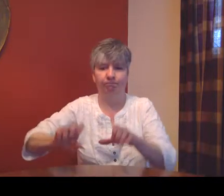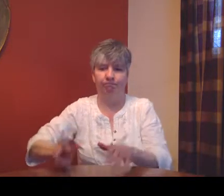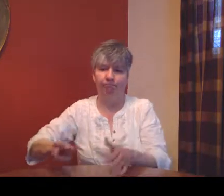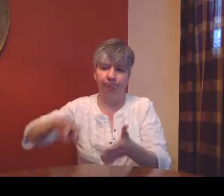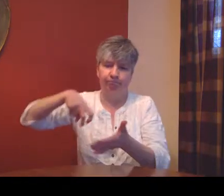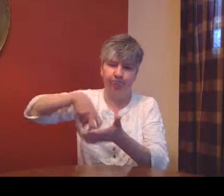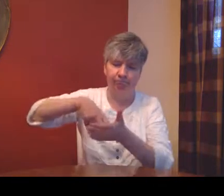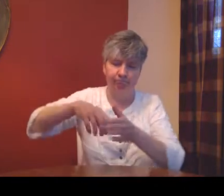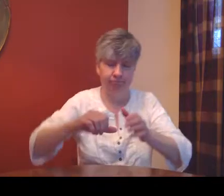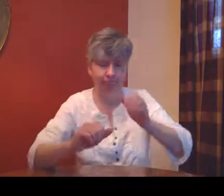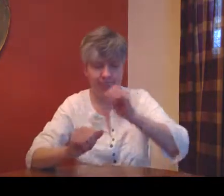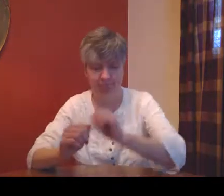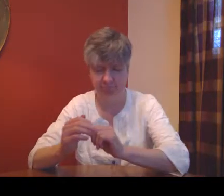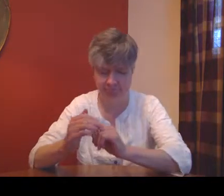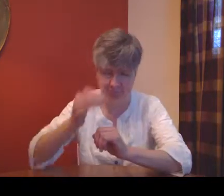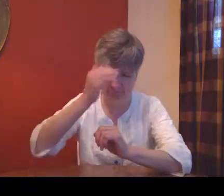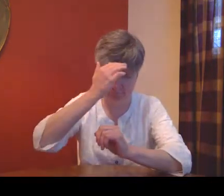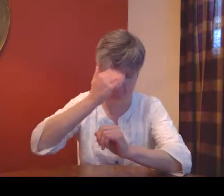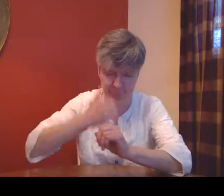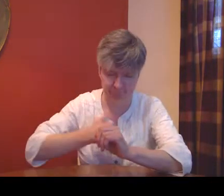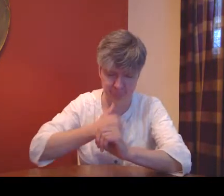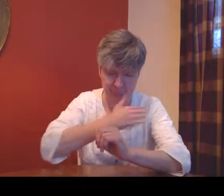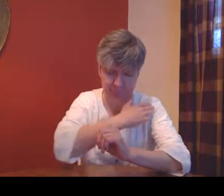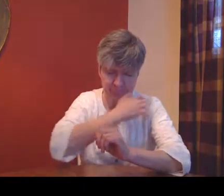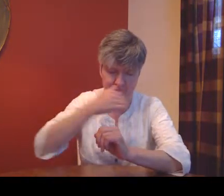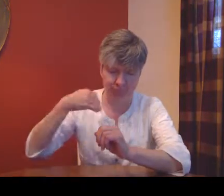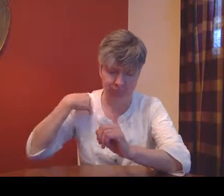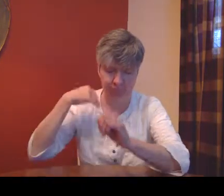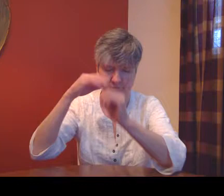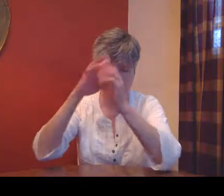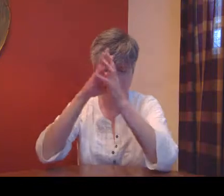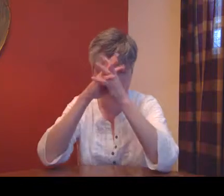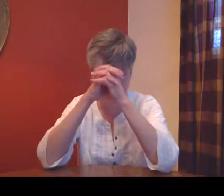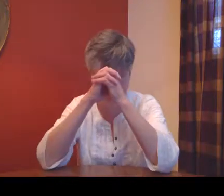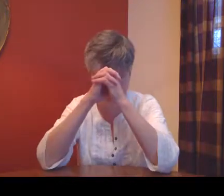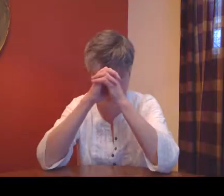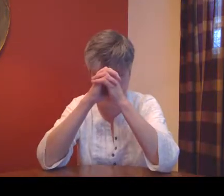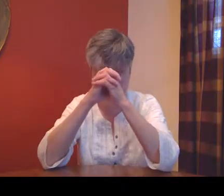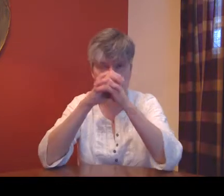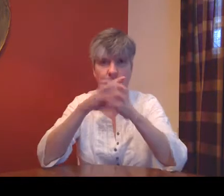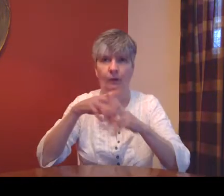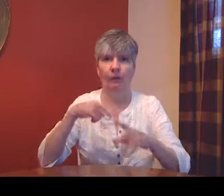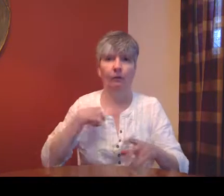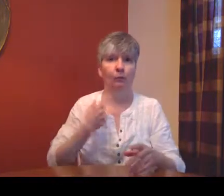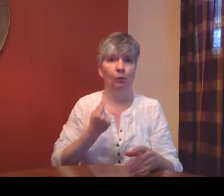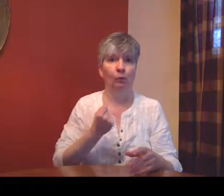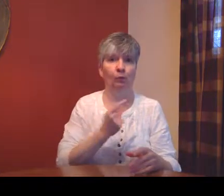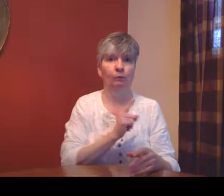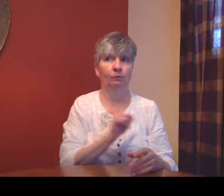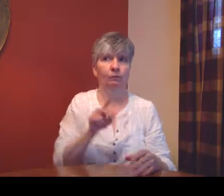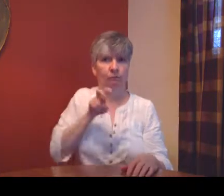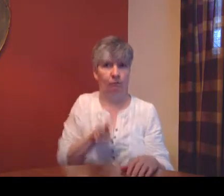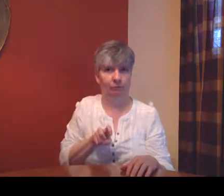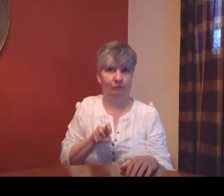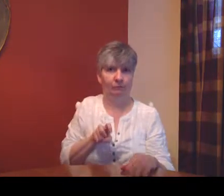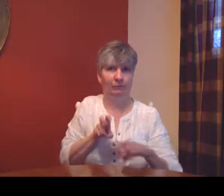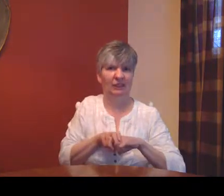and knelt down, and made the sign of the cross, and prayed. What did I do? I sat